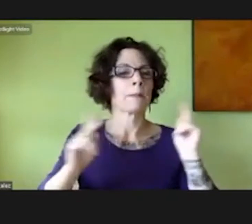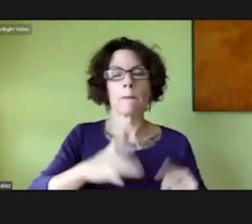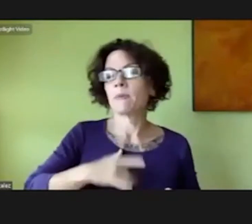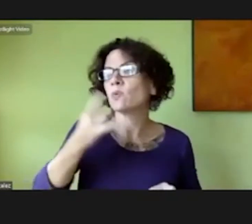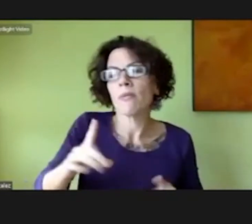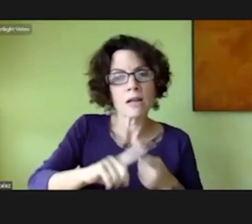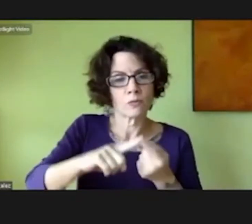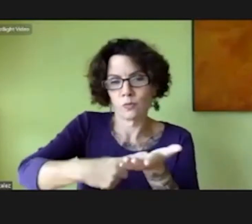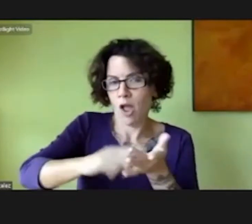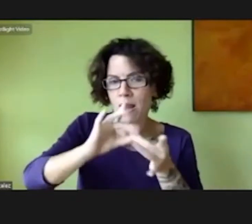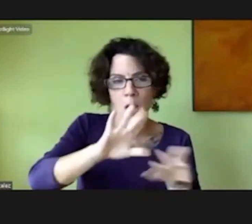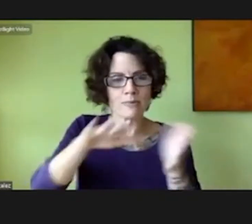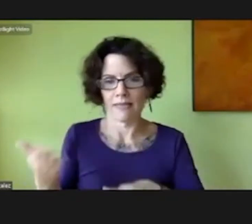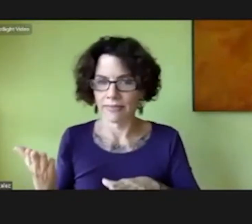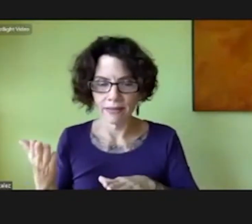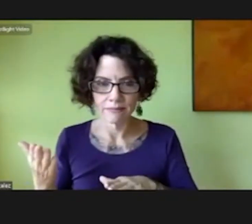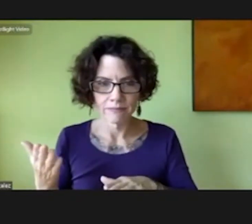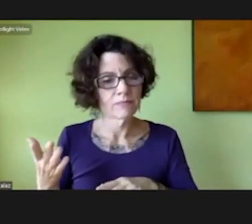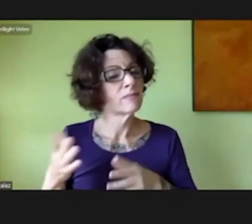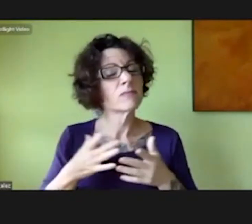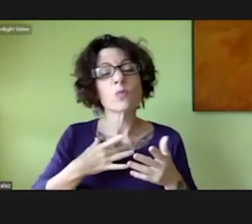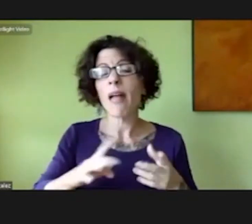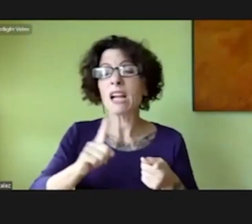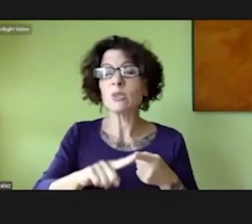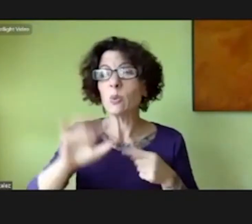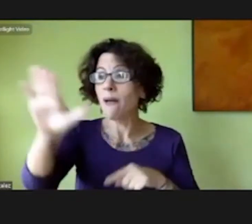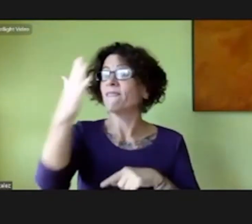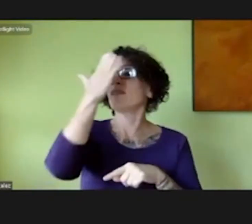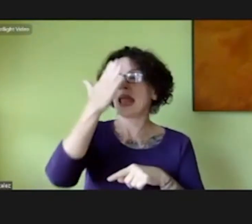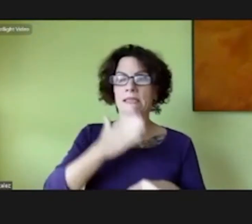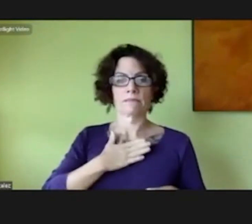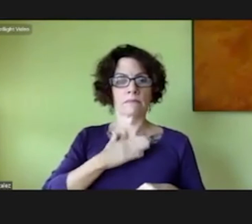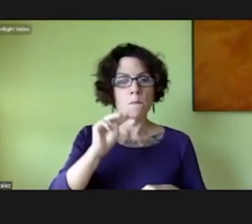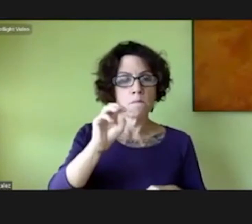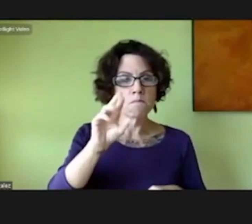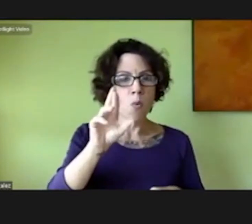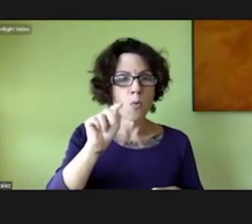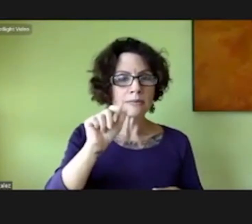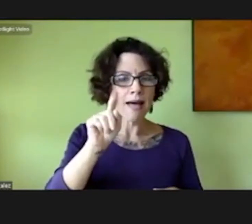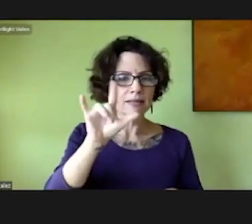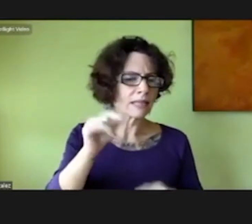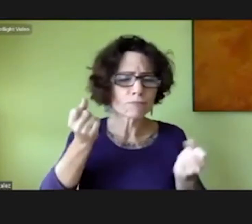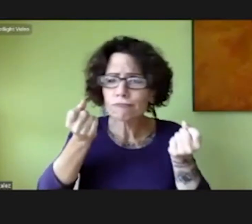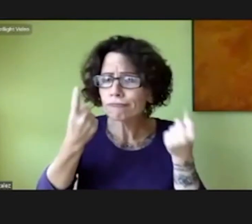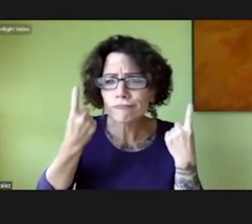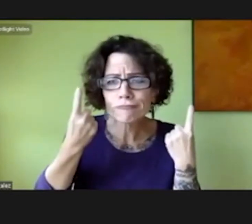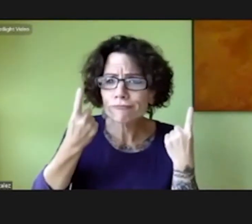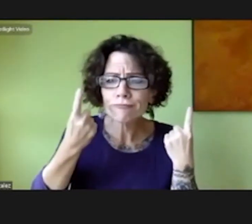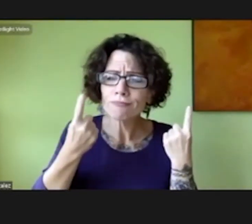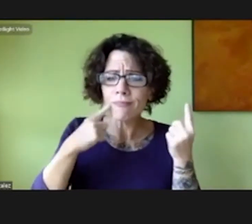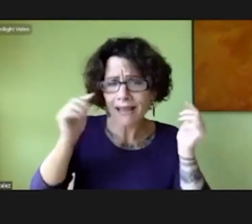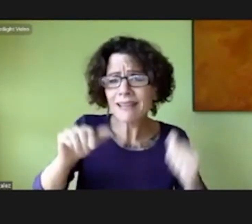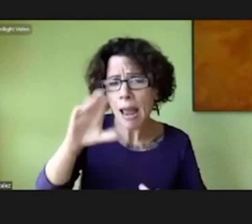want. Discussing about death is very difficult. A lot of people do not like